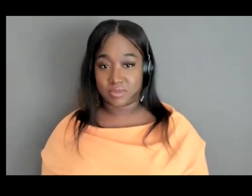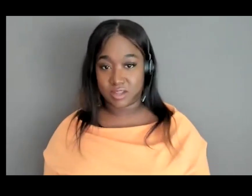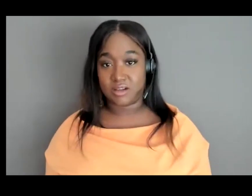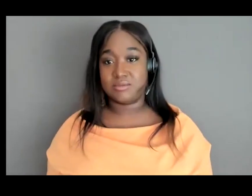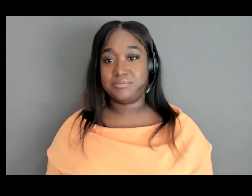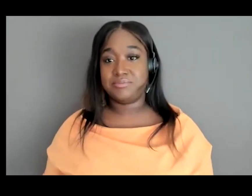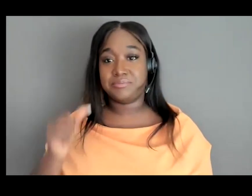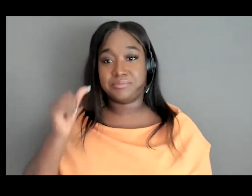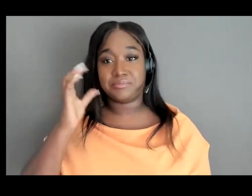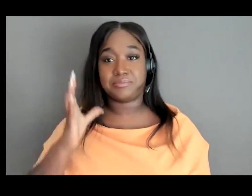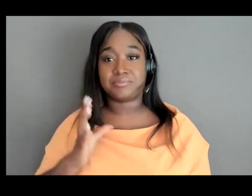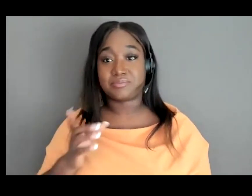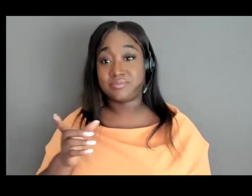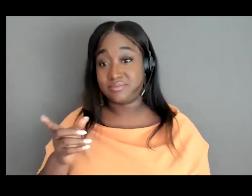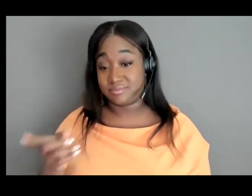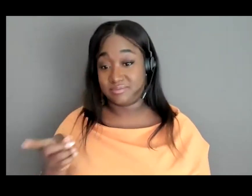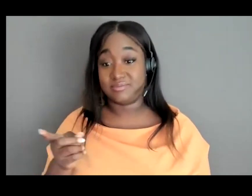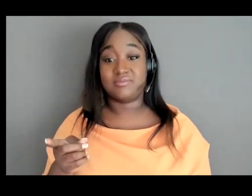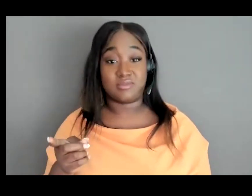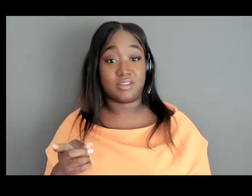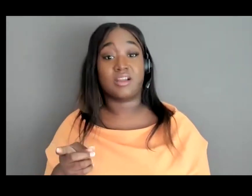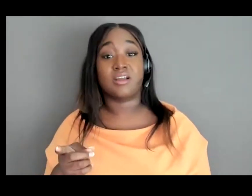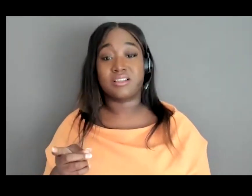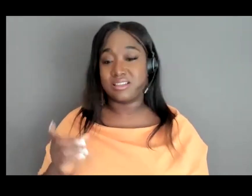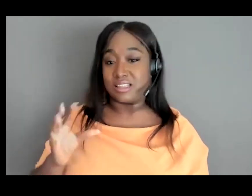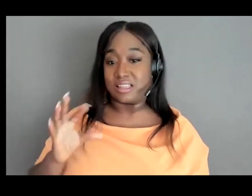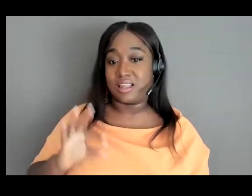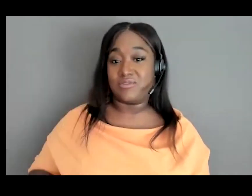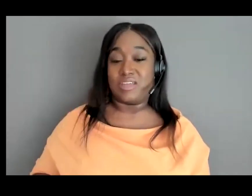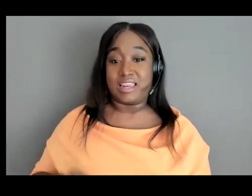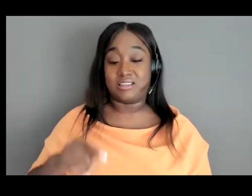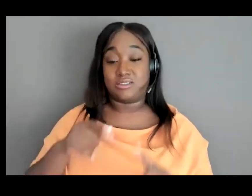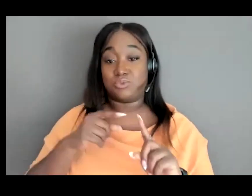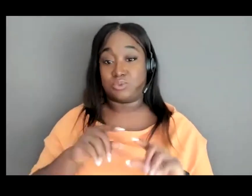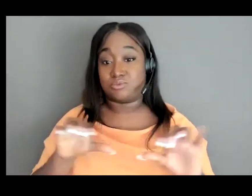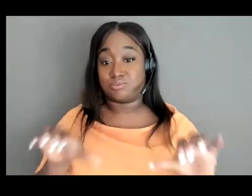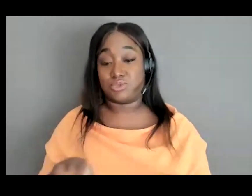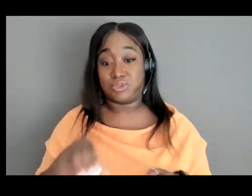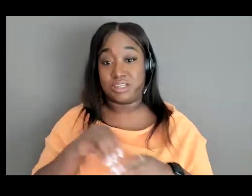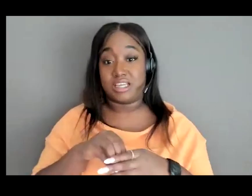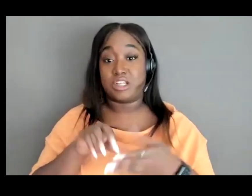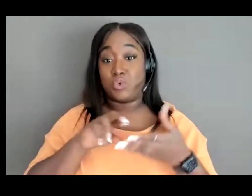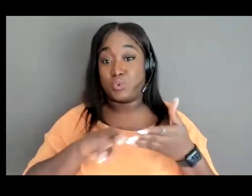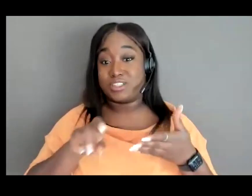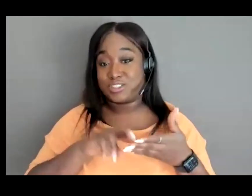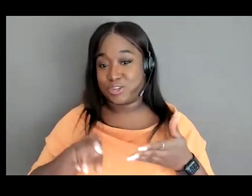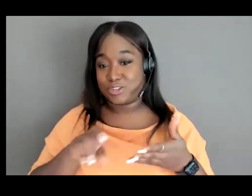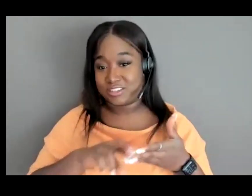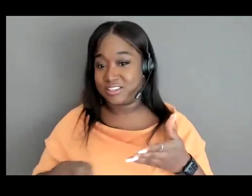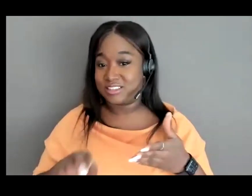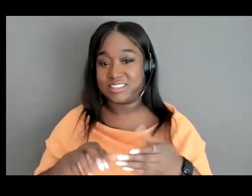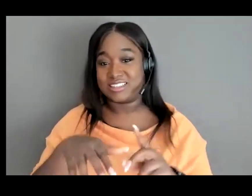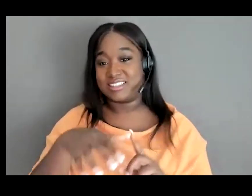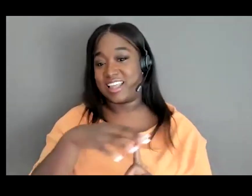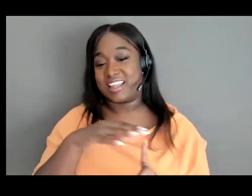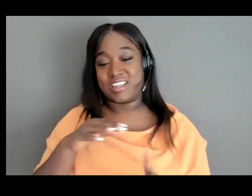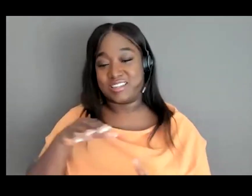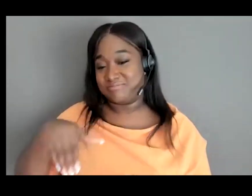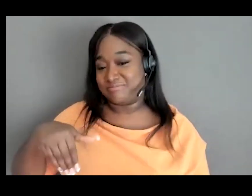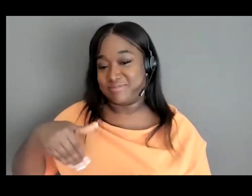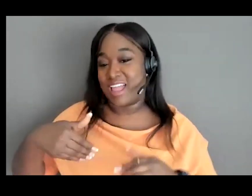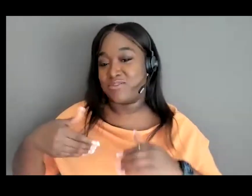Yeah, I mean, the advantage of doing what I've been doing in a research setting is you don't actually have to work with the city yet.